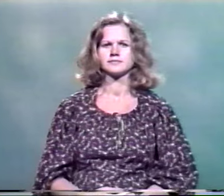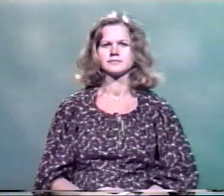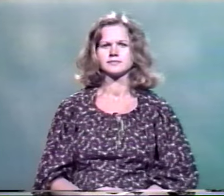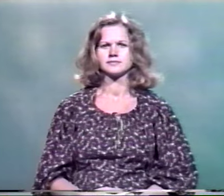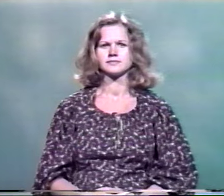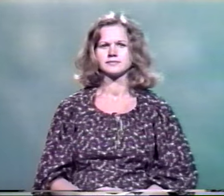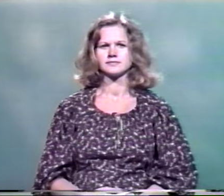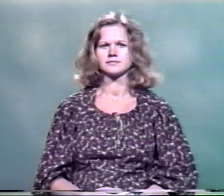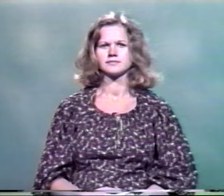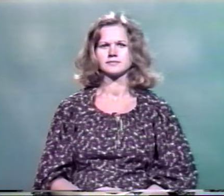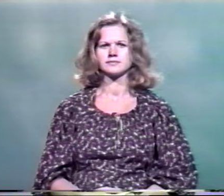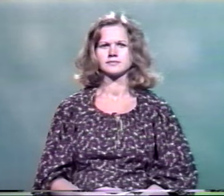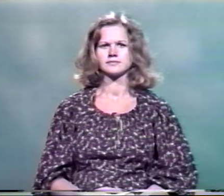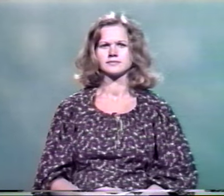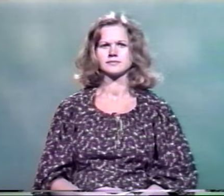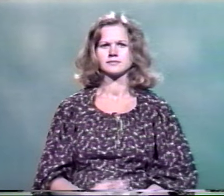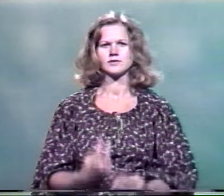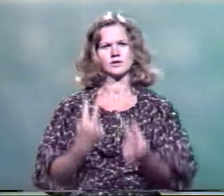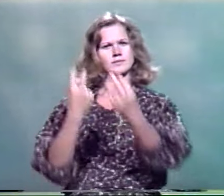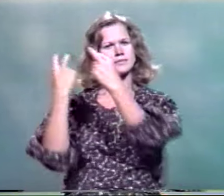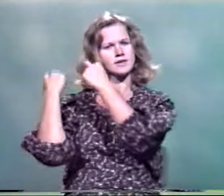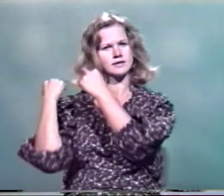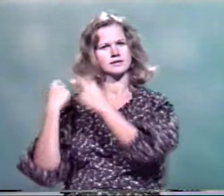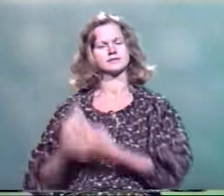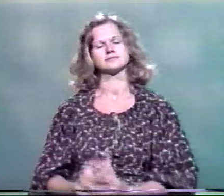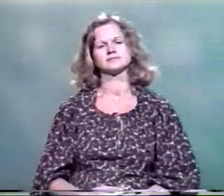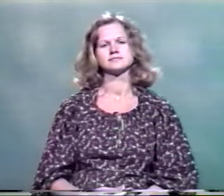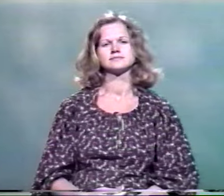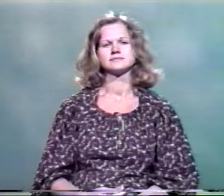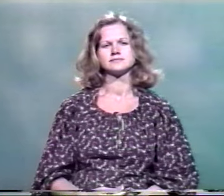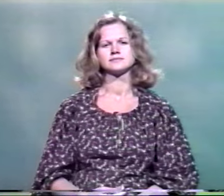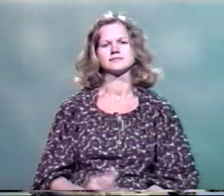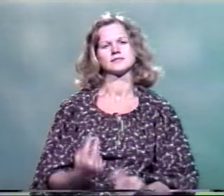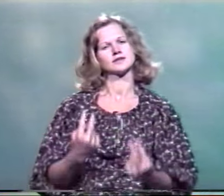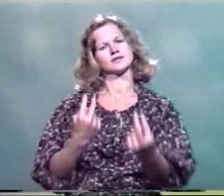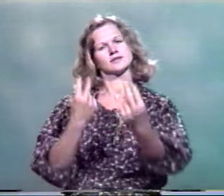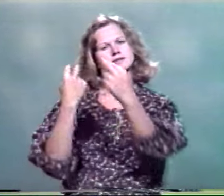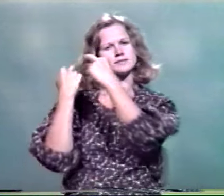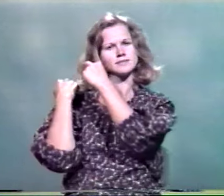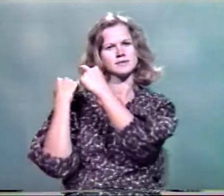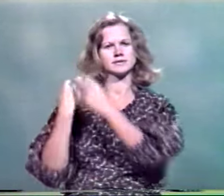To look back, reminisce.